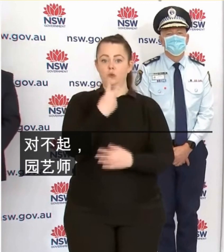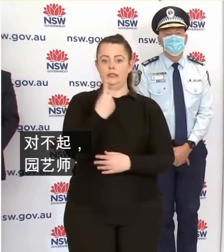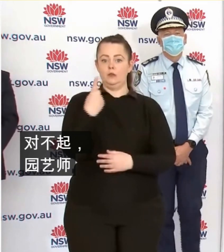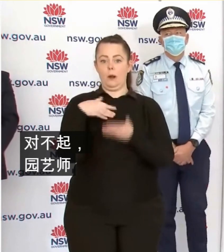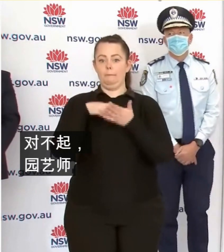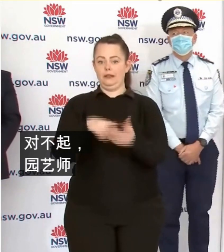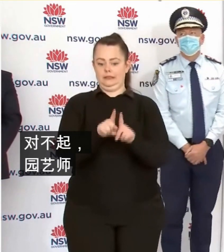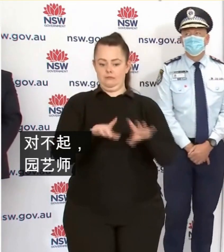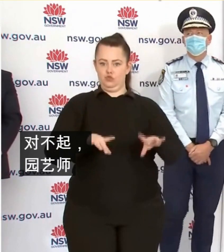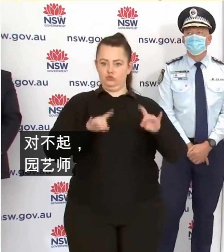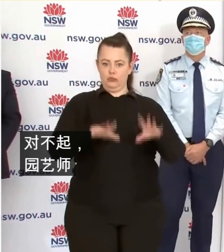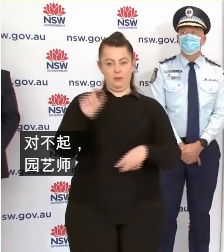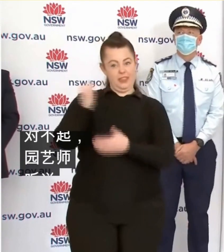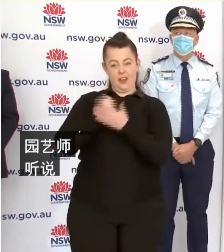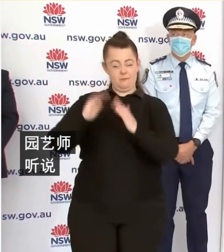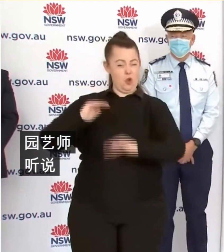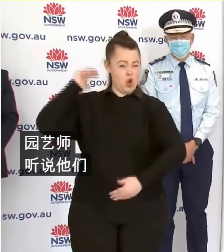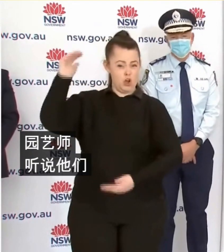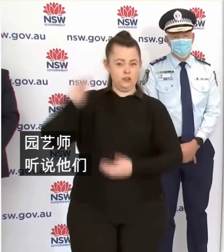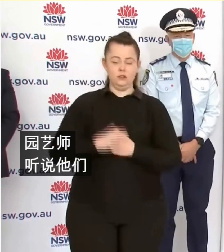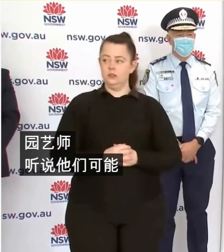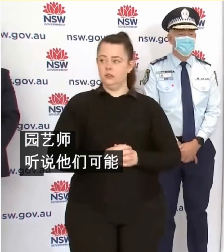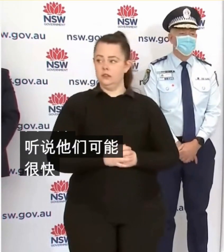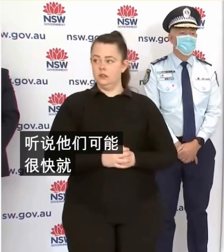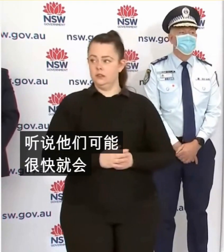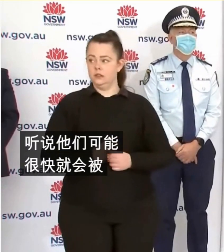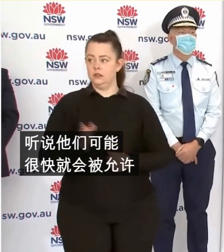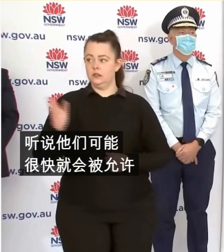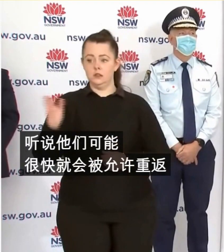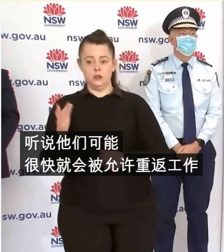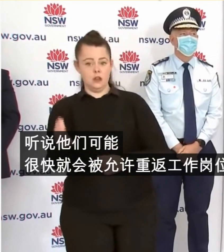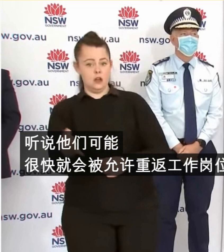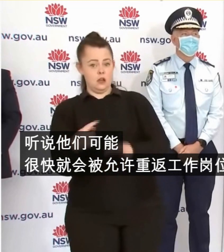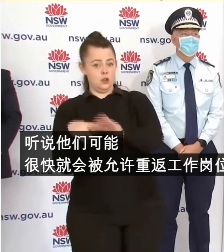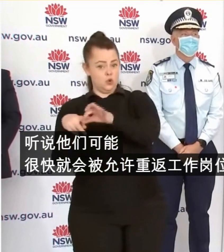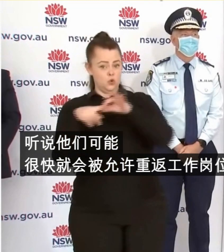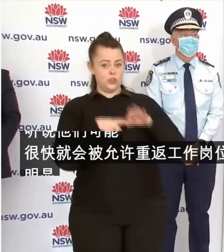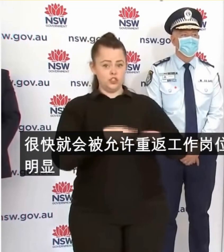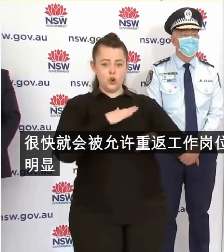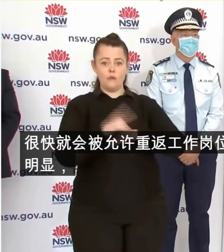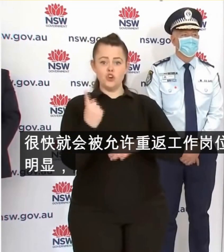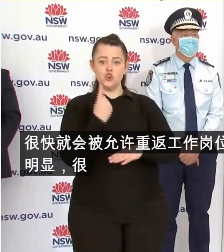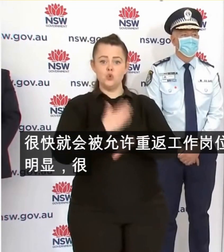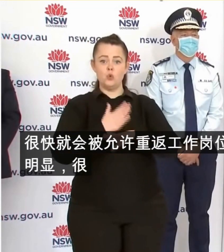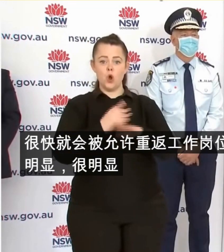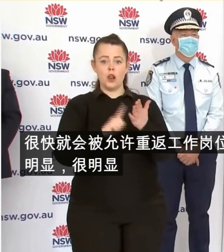sorry. please. Gardeners and landscapers in the hospital, hearing there may be a landscape. Is that